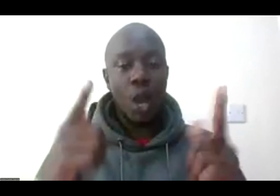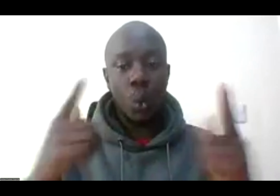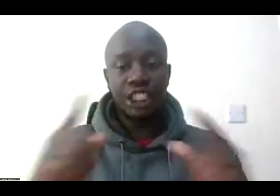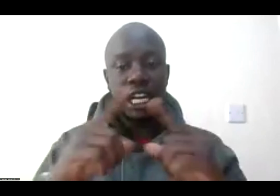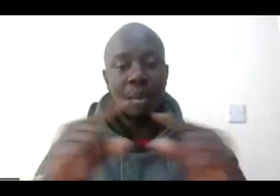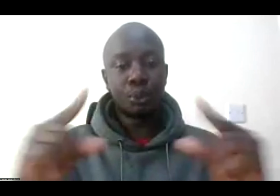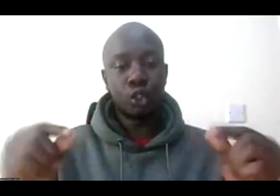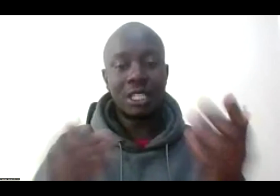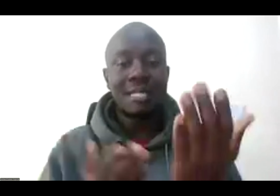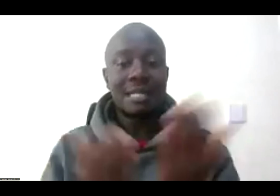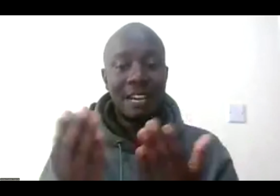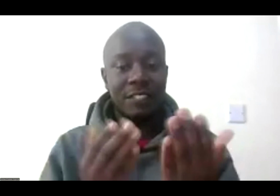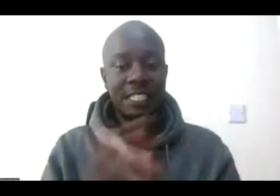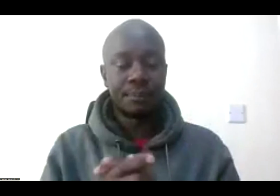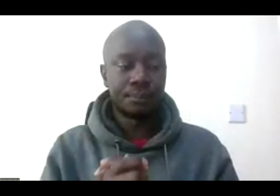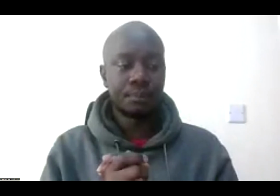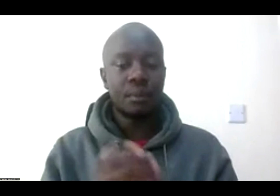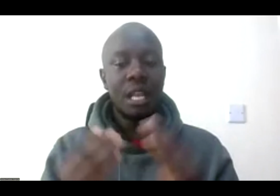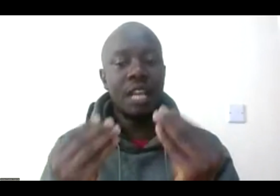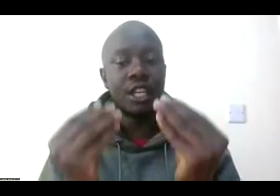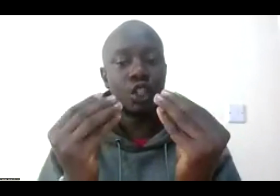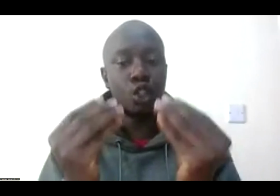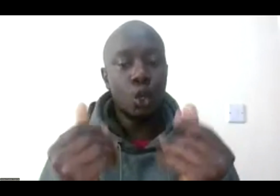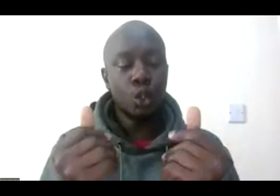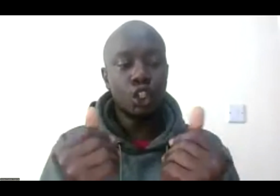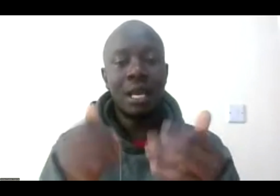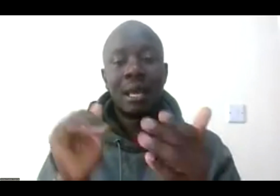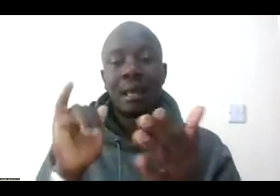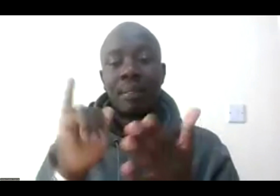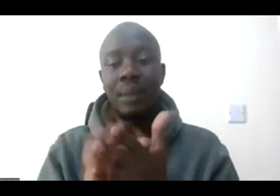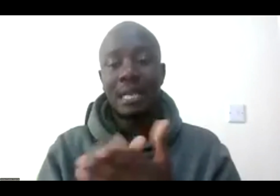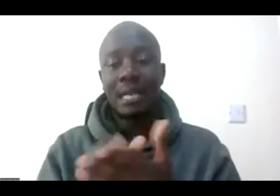screens. And our third product is a